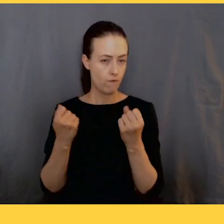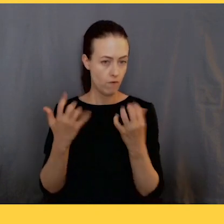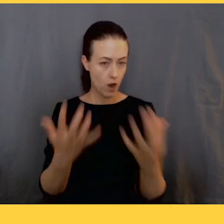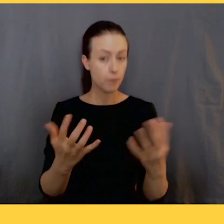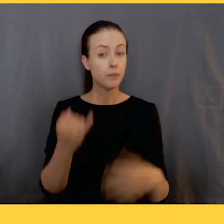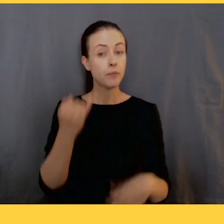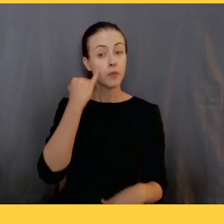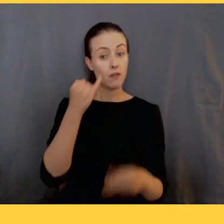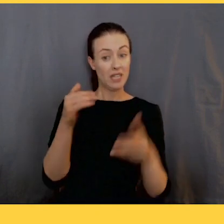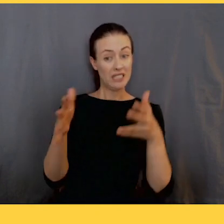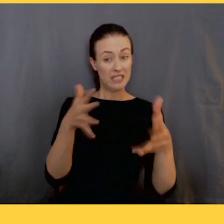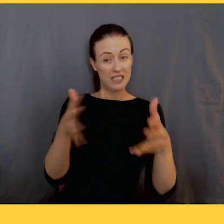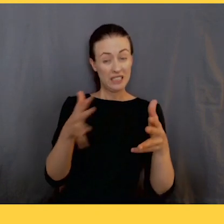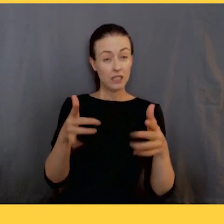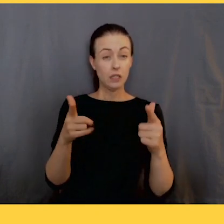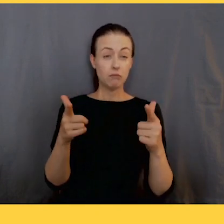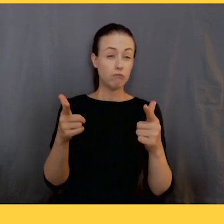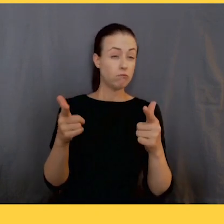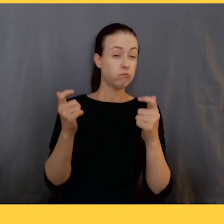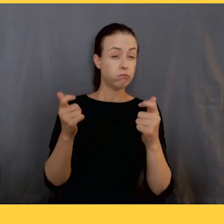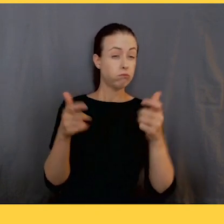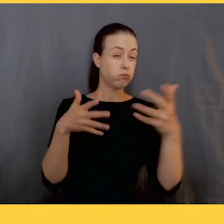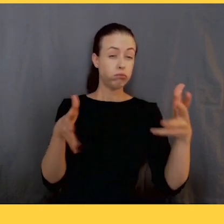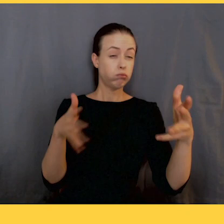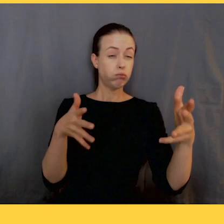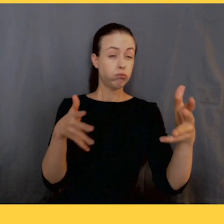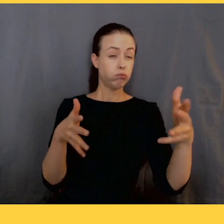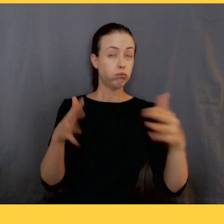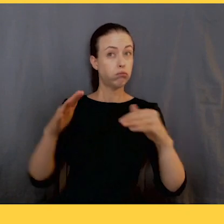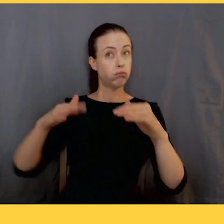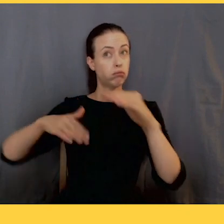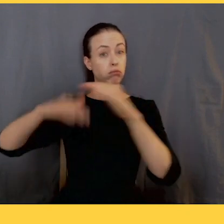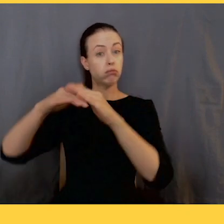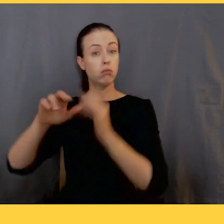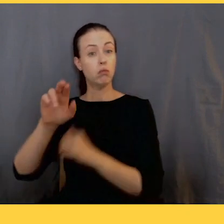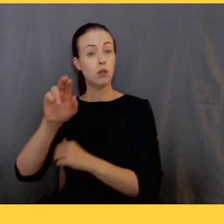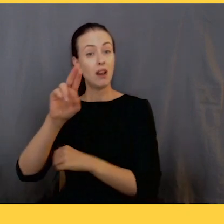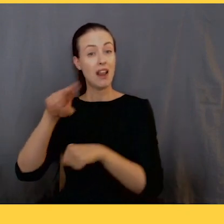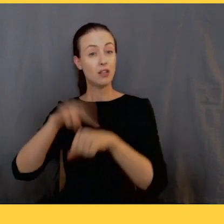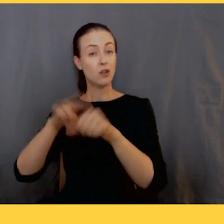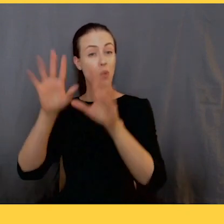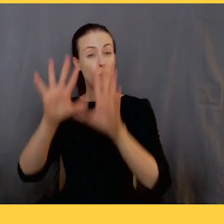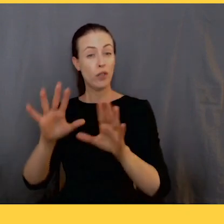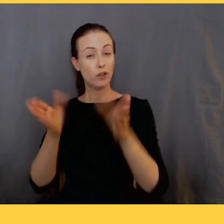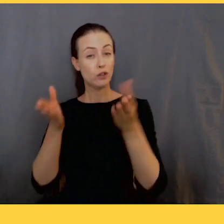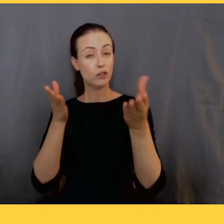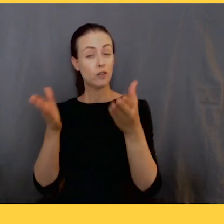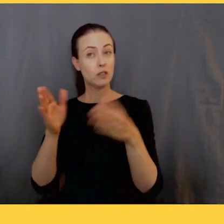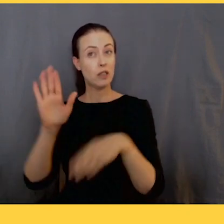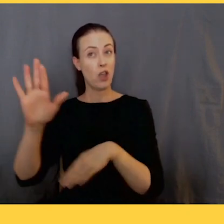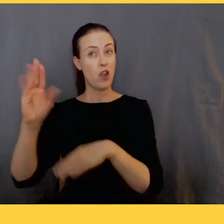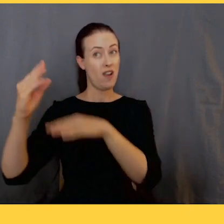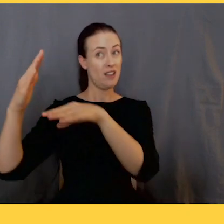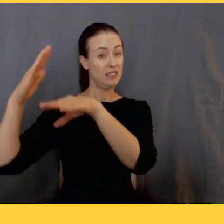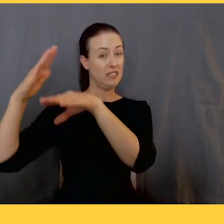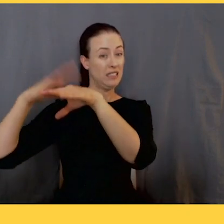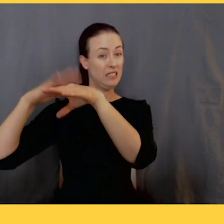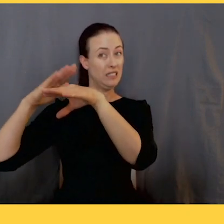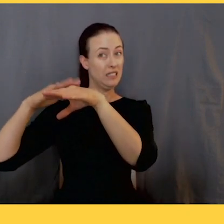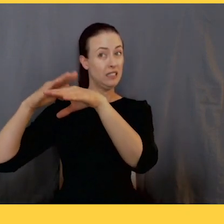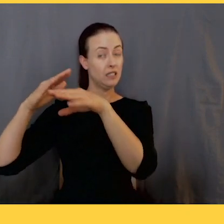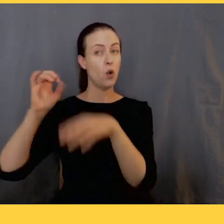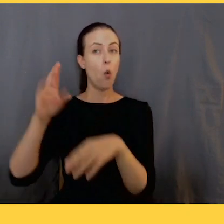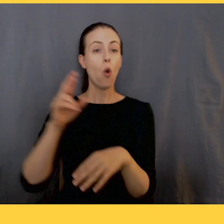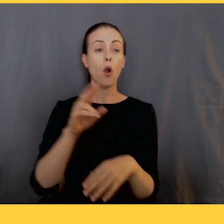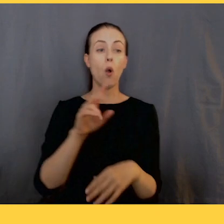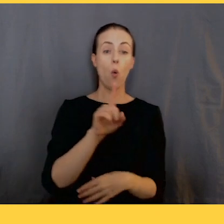particularly when they exceed or are expected to exceed National Weather Service wind advisory level or exceed the top 1%